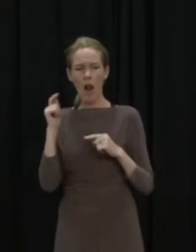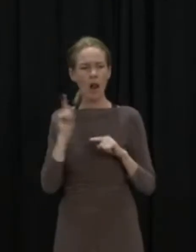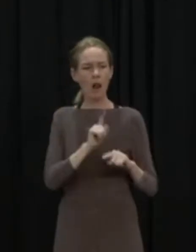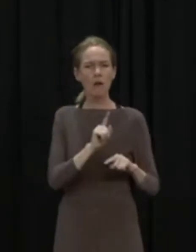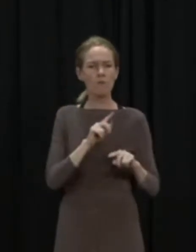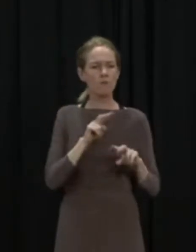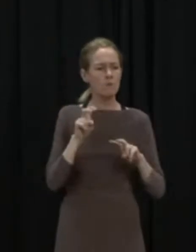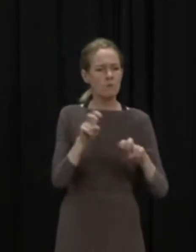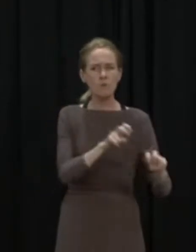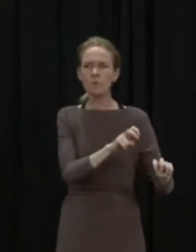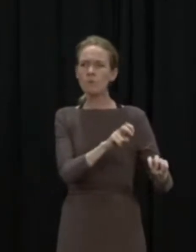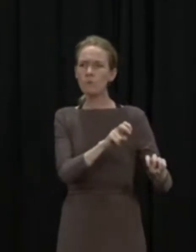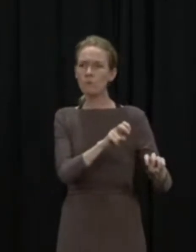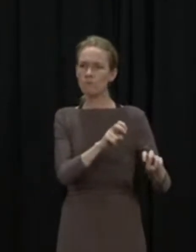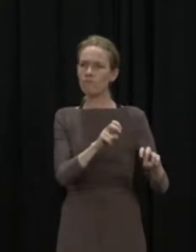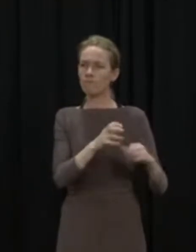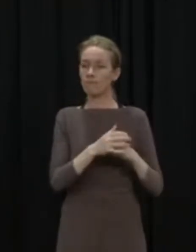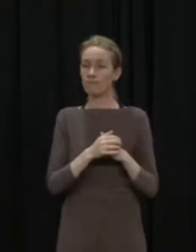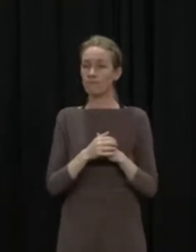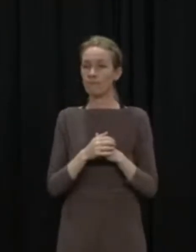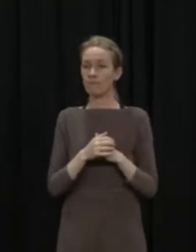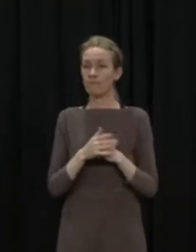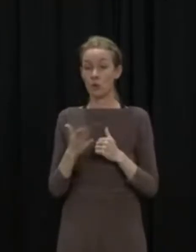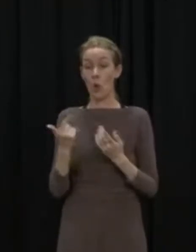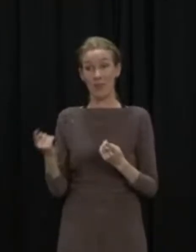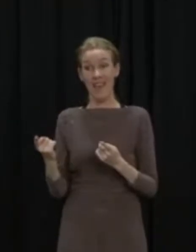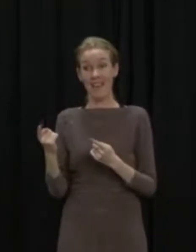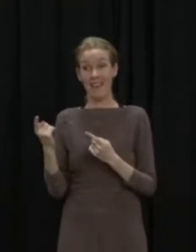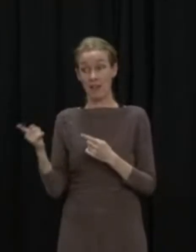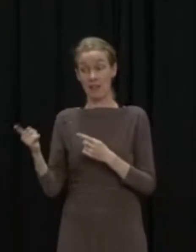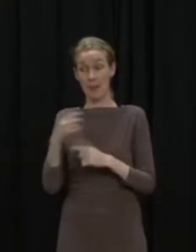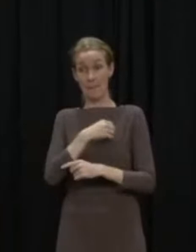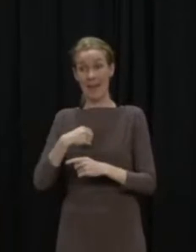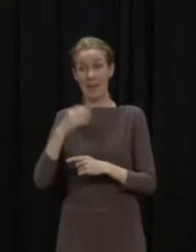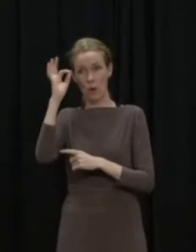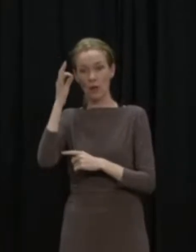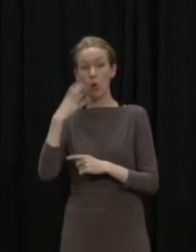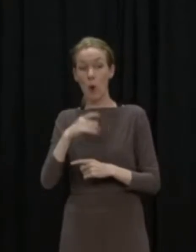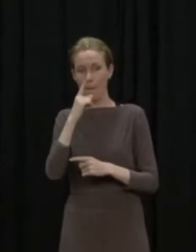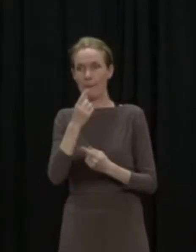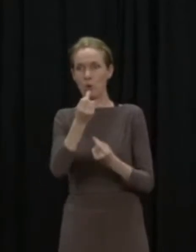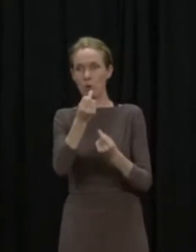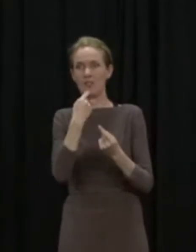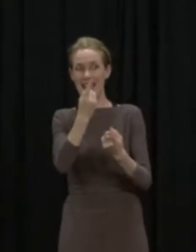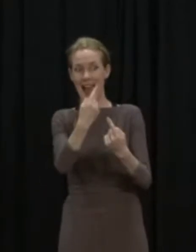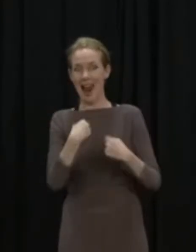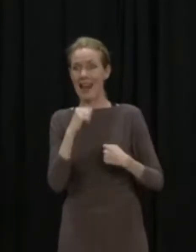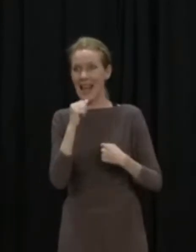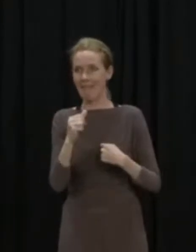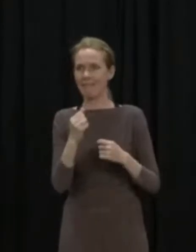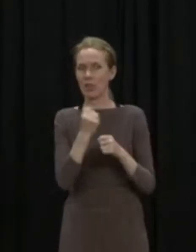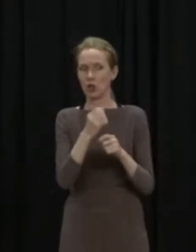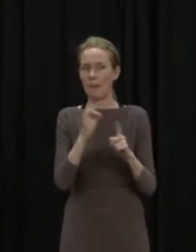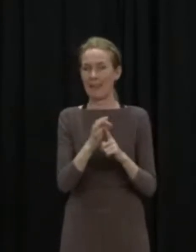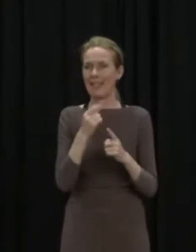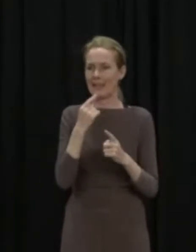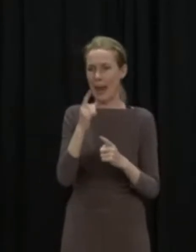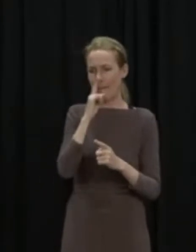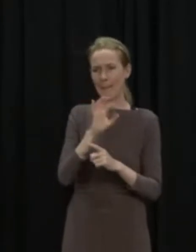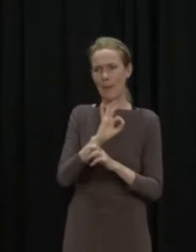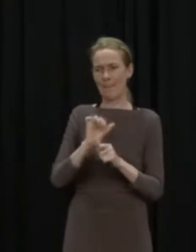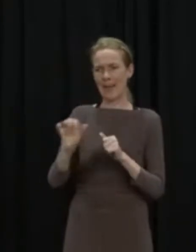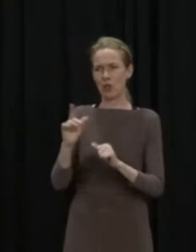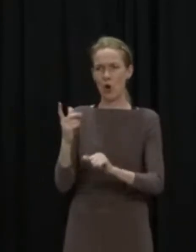notify the Medical Council. Head over this way, over the back there. Do you have an update, or do you have any more details around the person